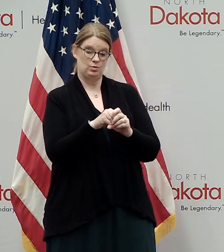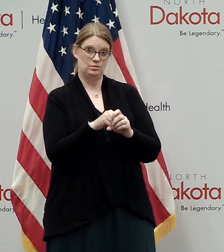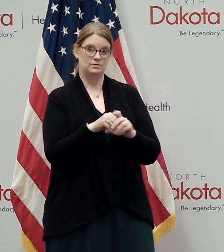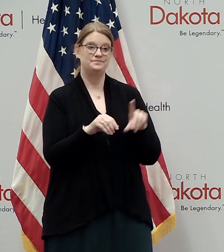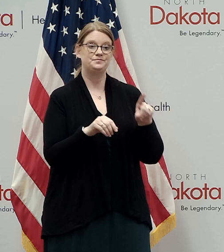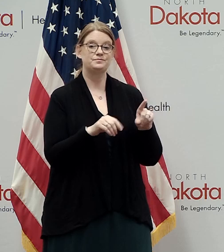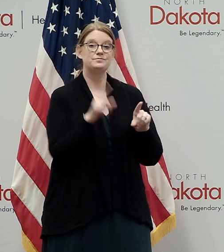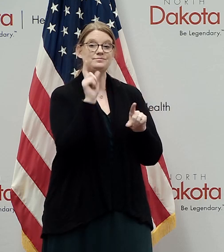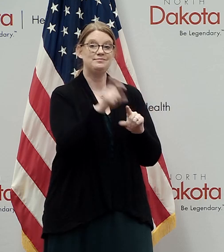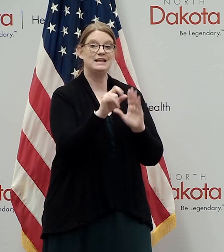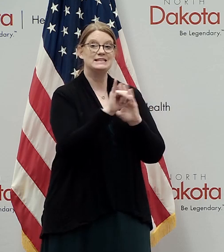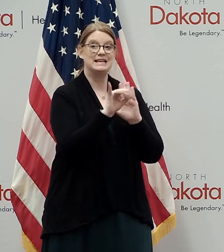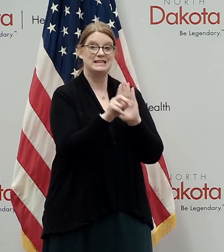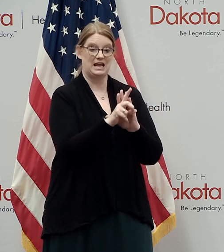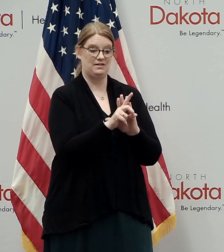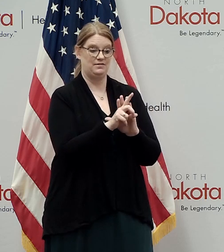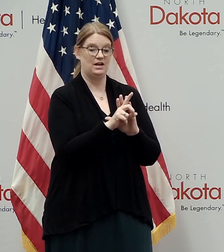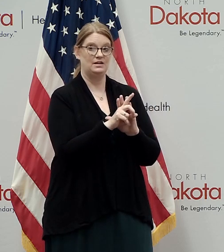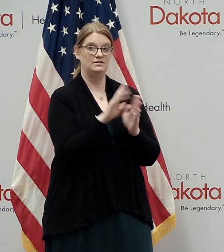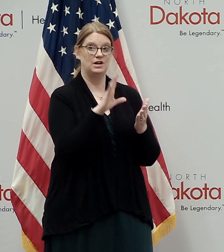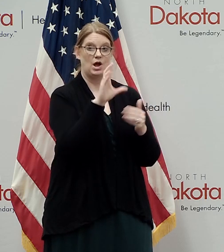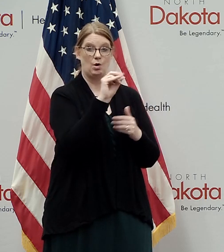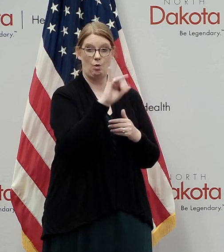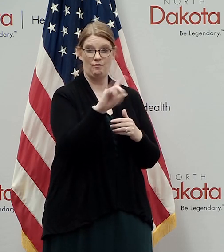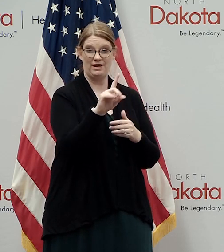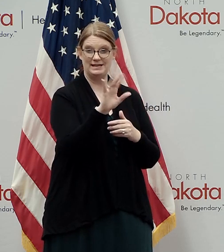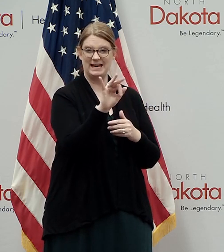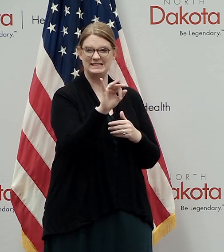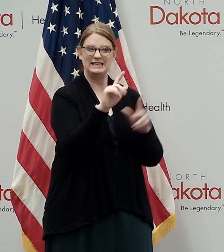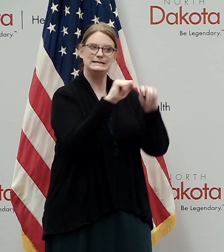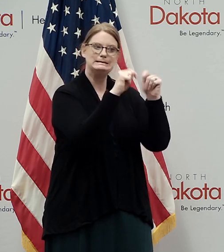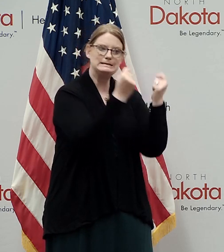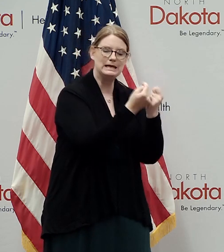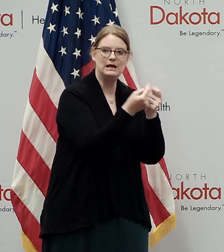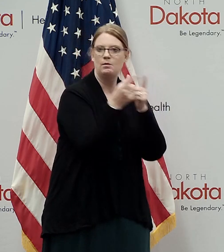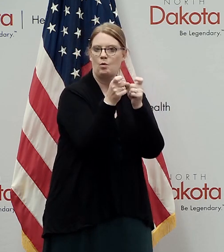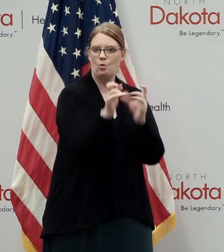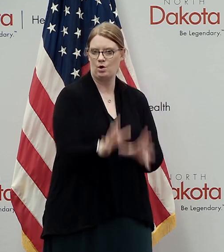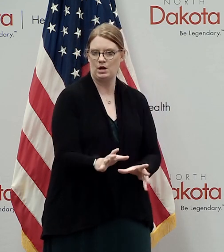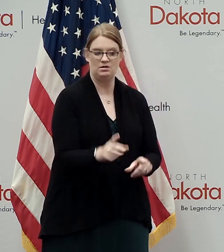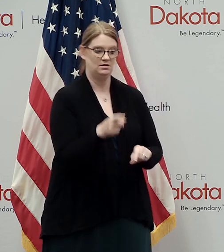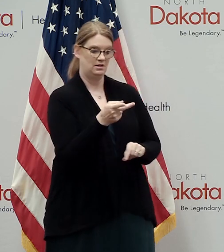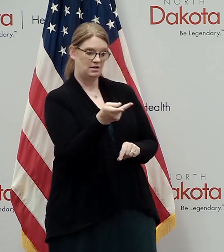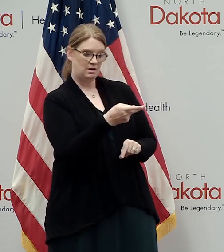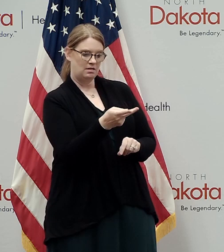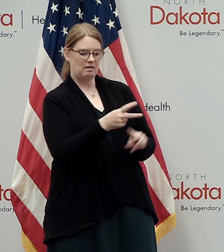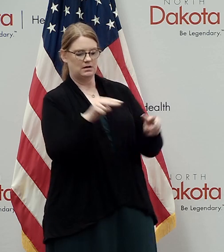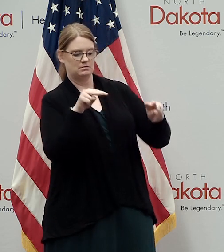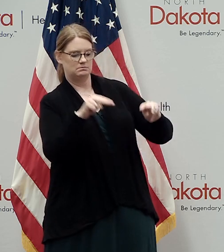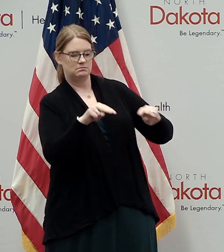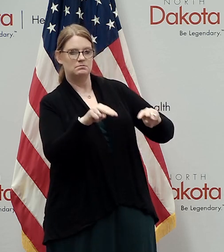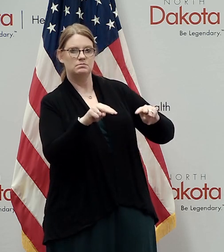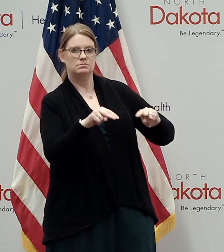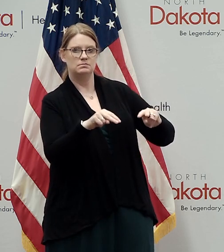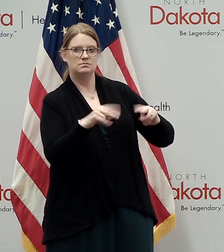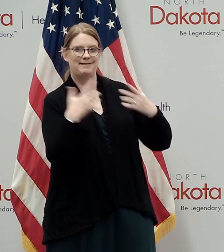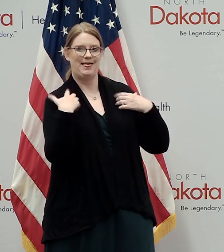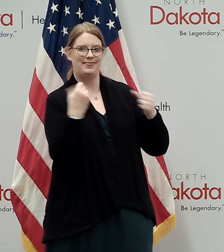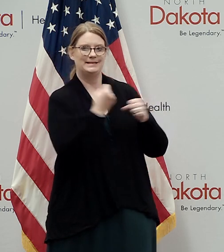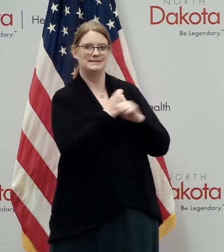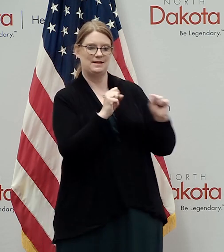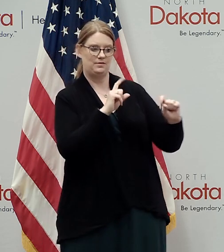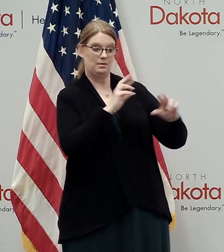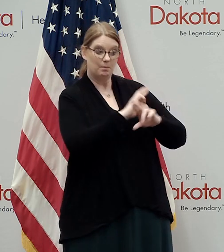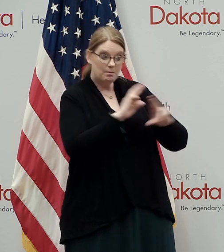must identify a COVID-19 team or coordinator to oversee health and safety preparedness and response